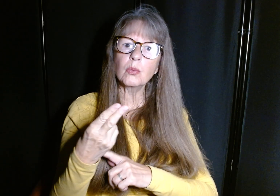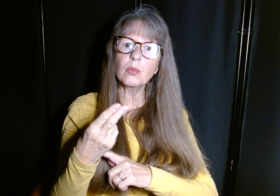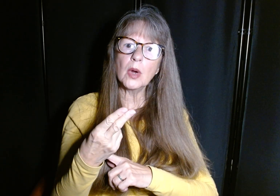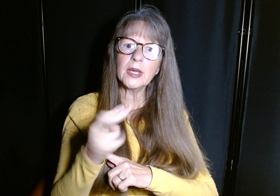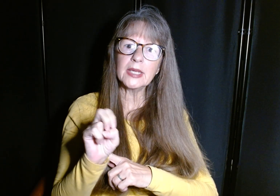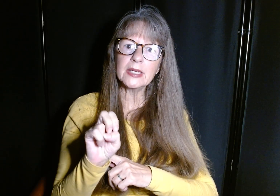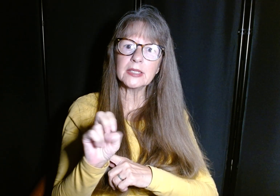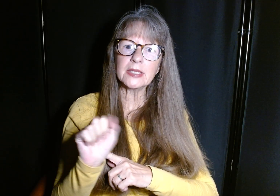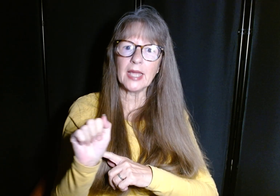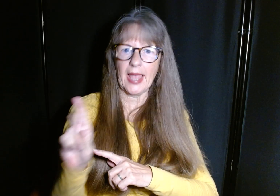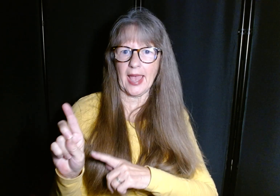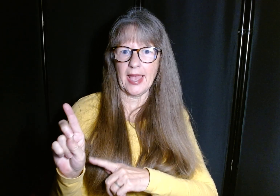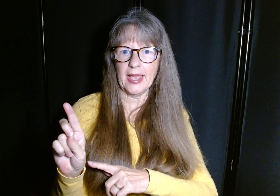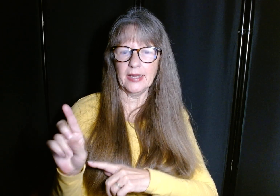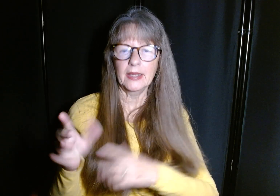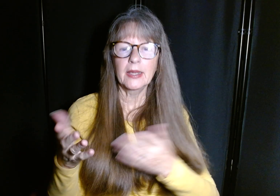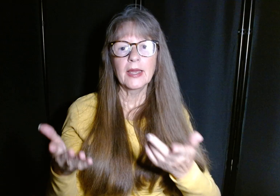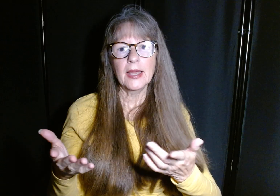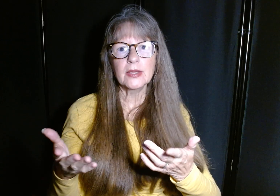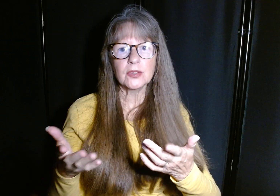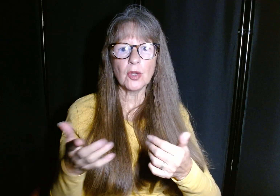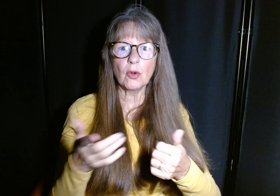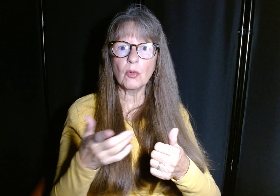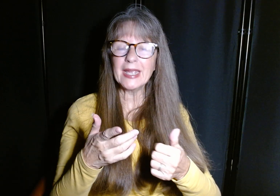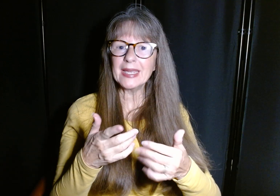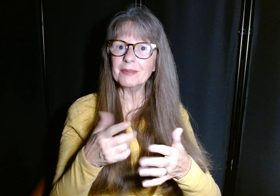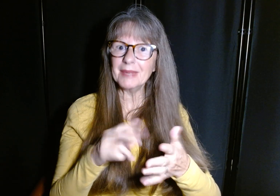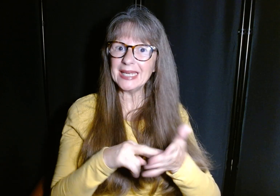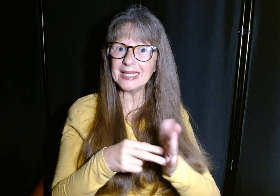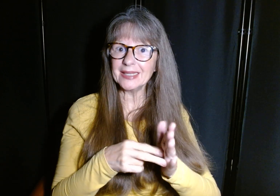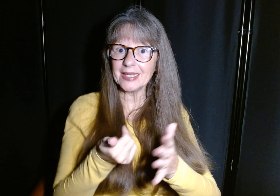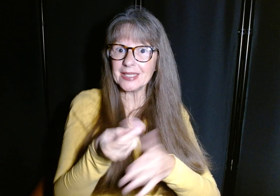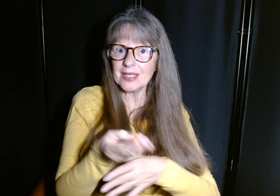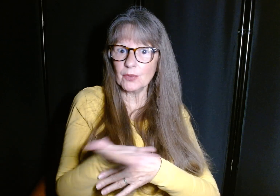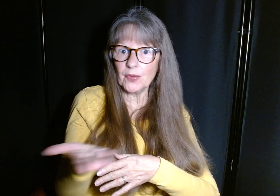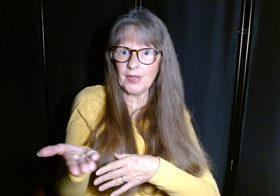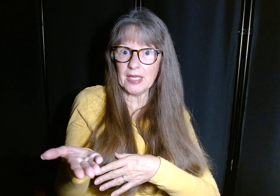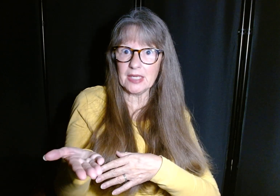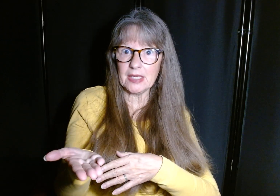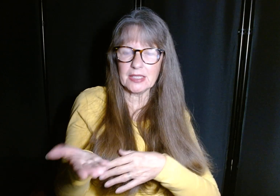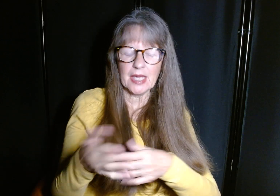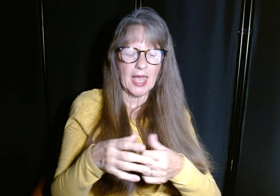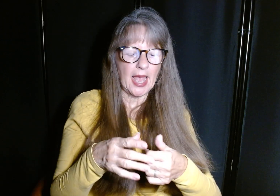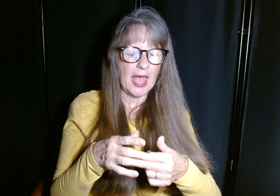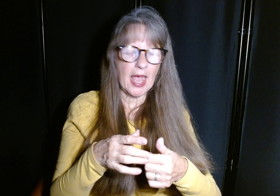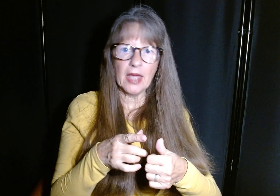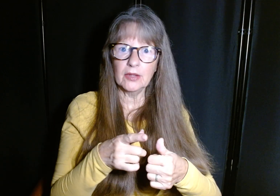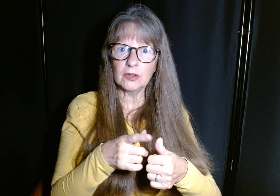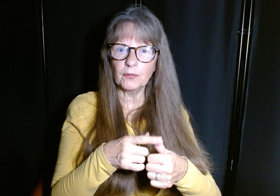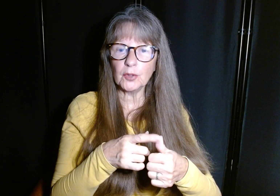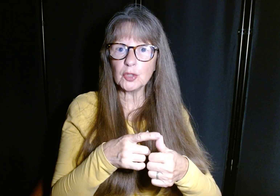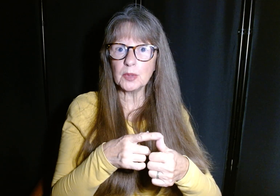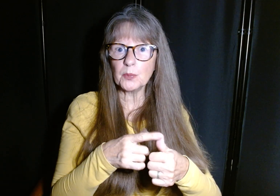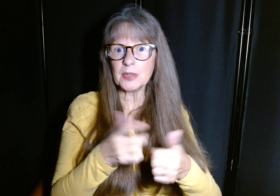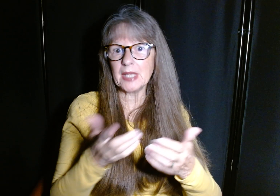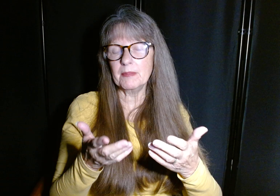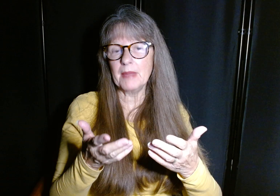what is head? And so it can mean like several things. And the first one was like